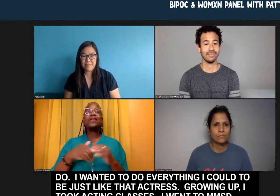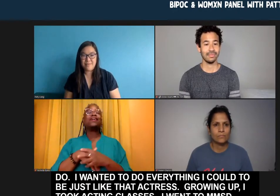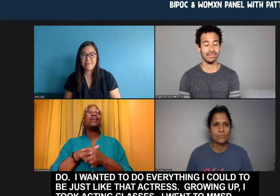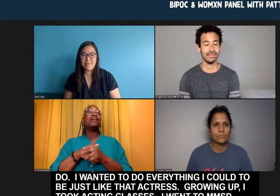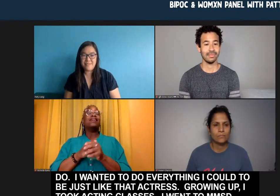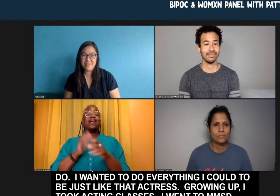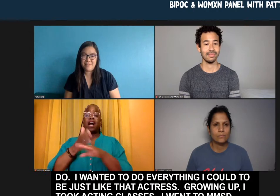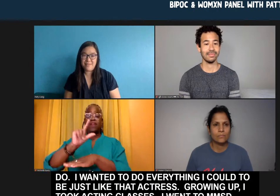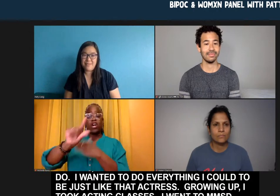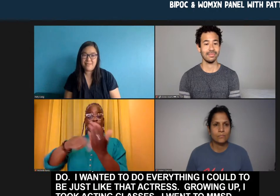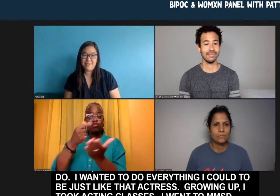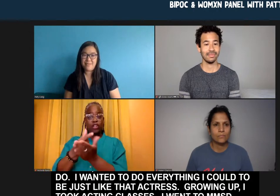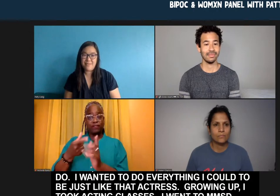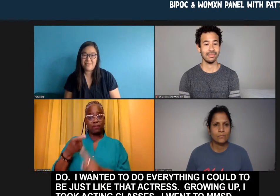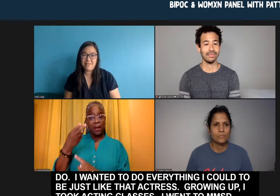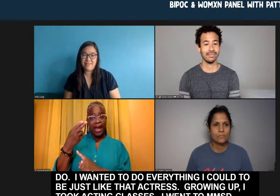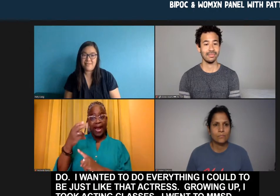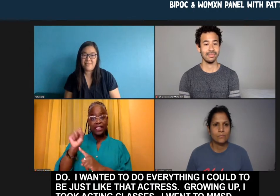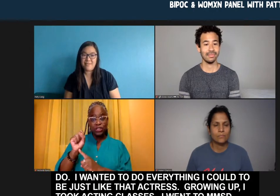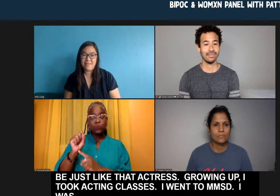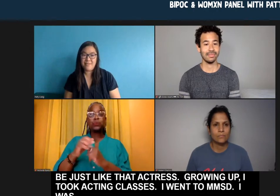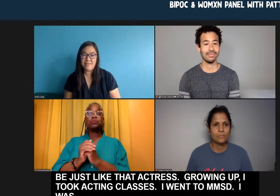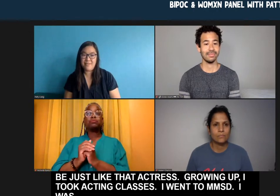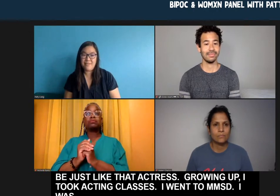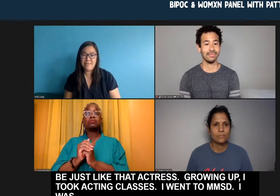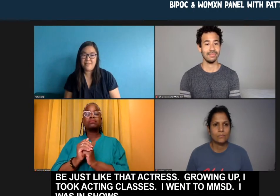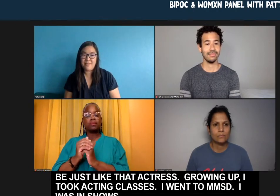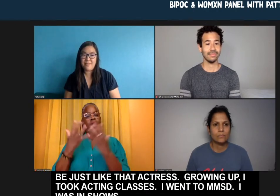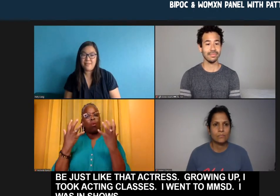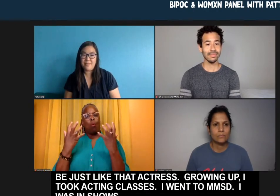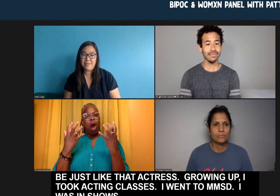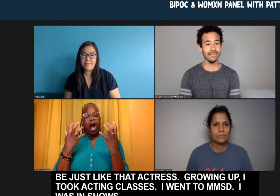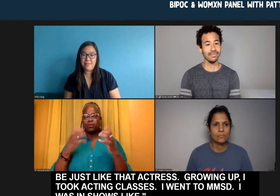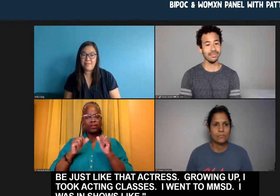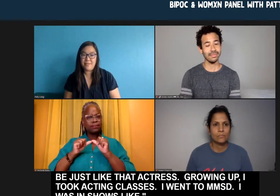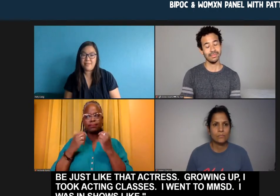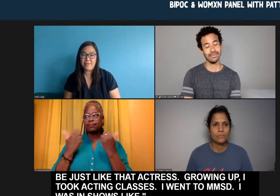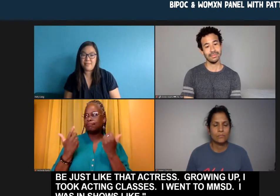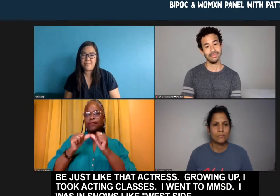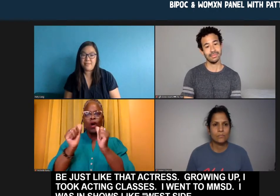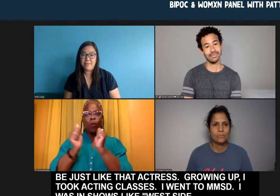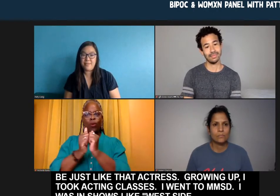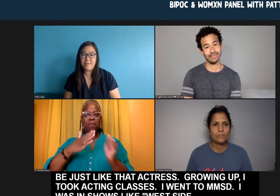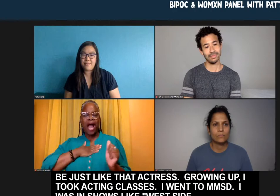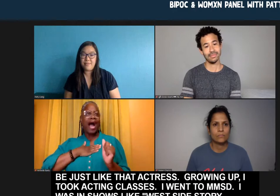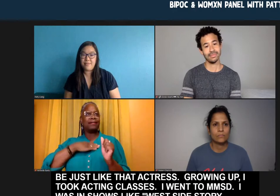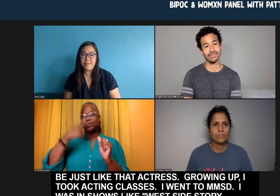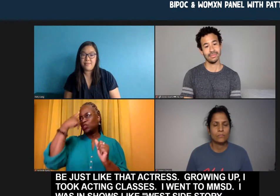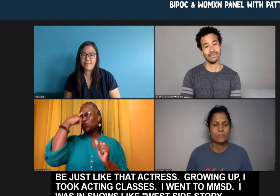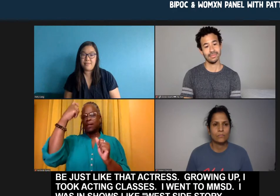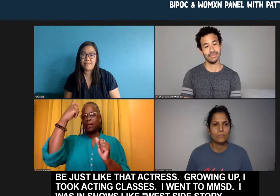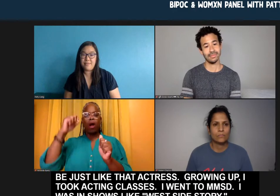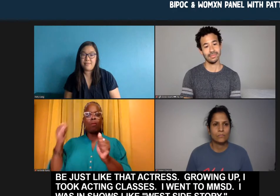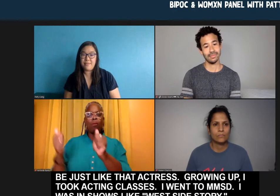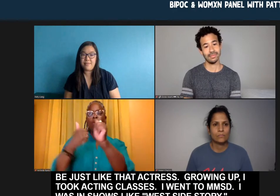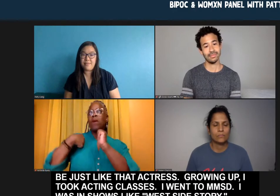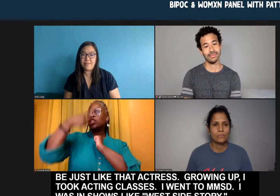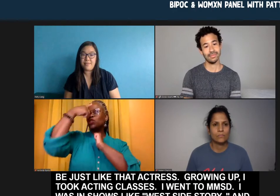And I was in shows like West Side Story. And then I graduated from high school and I continued on with